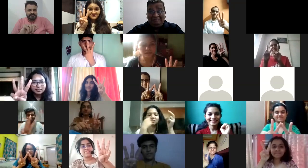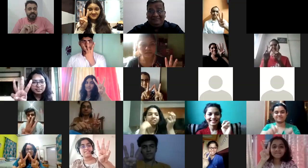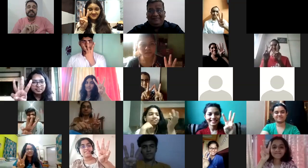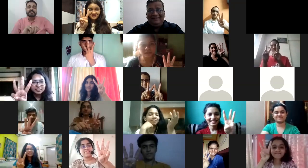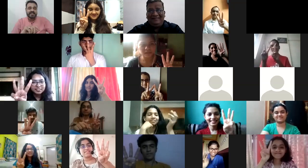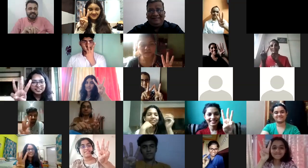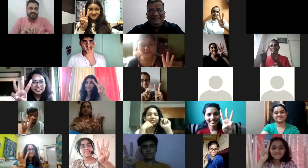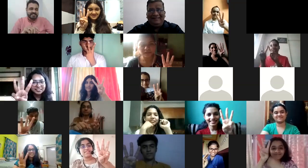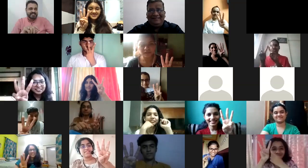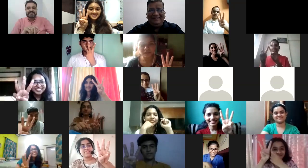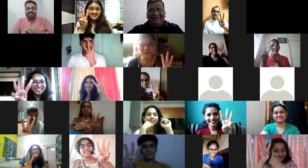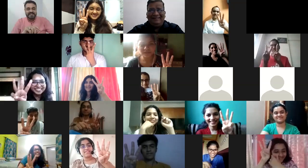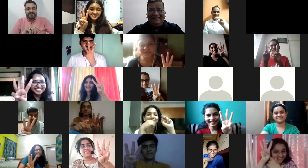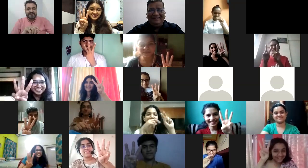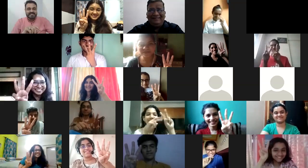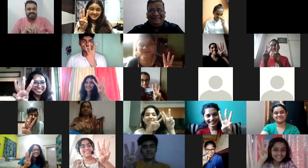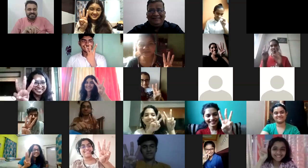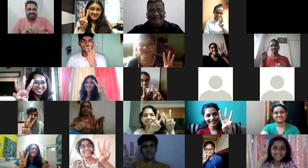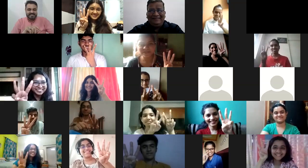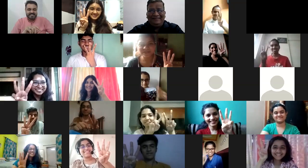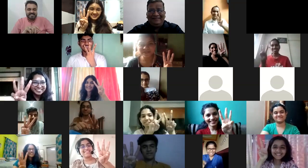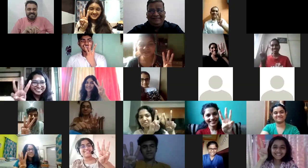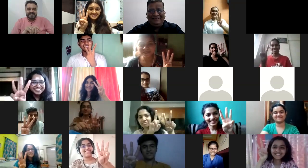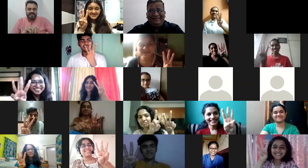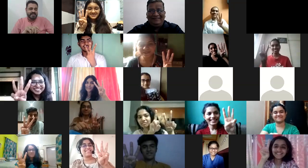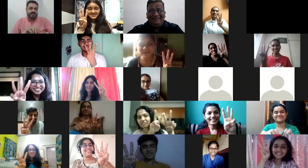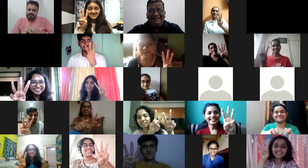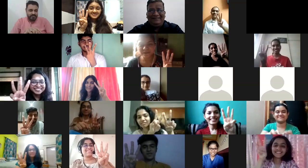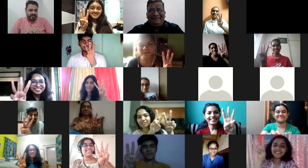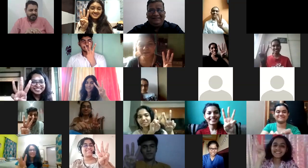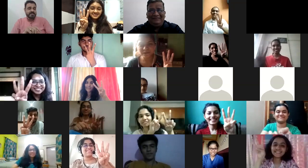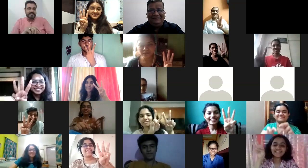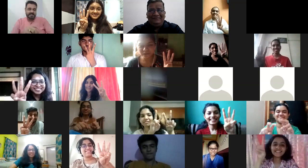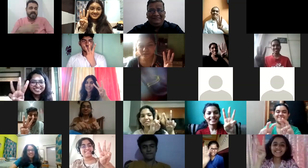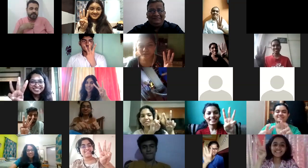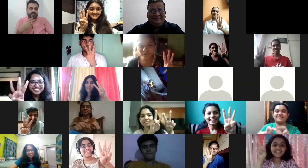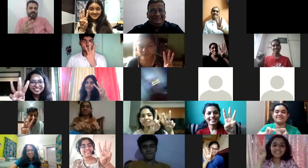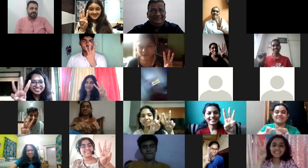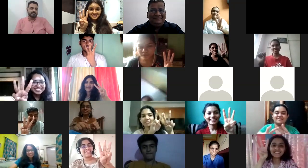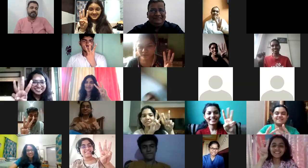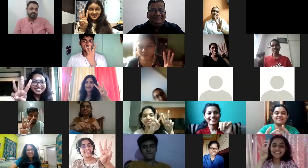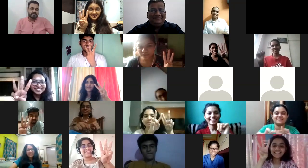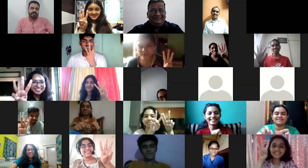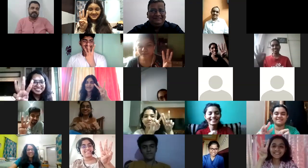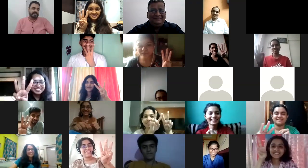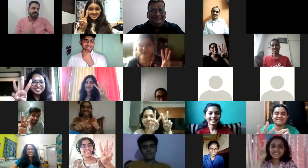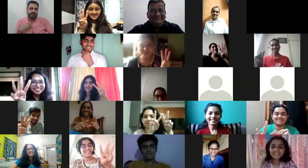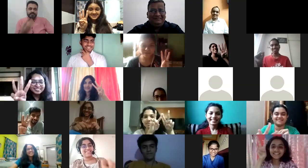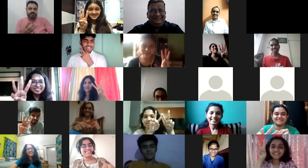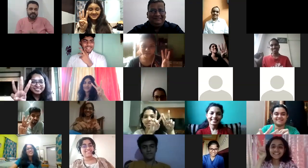Very creative. Very nice. Okay. But for some reason, even I would have done the same thing if I were you, in your